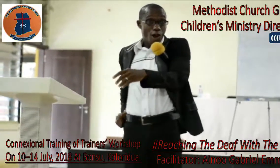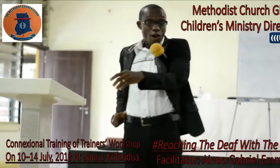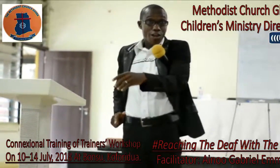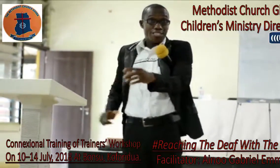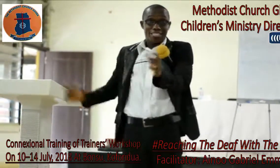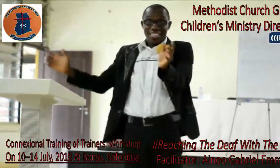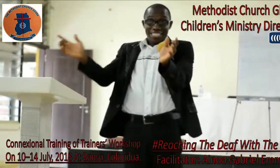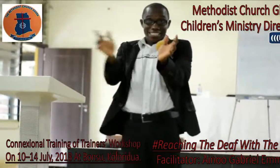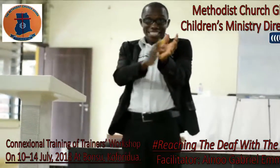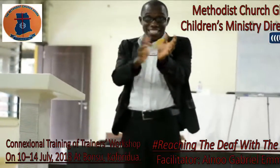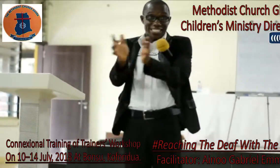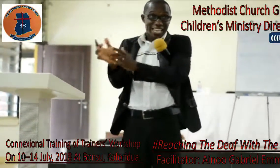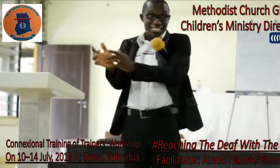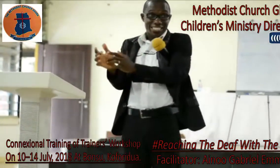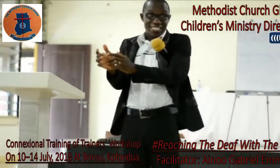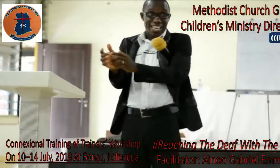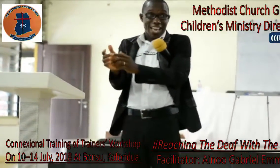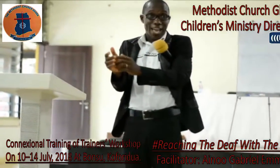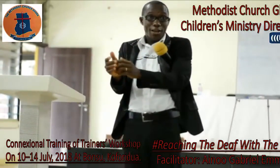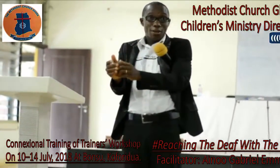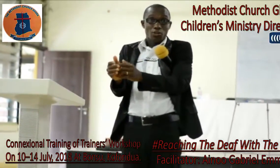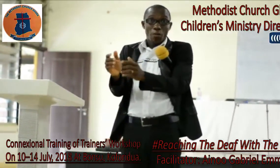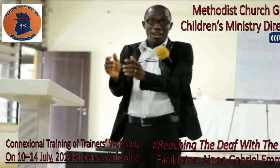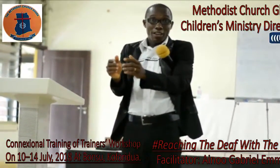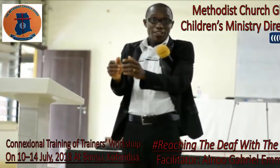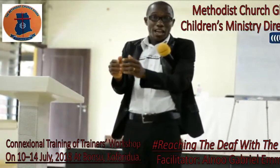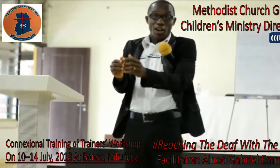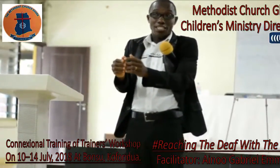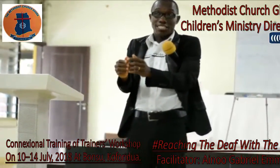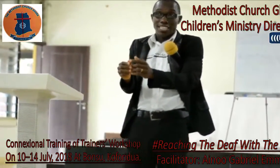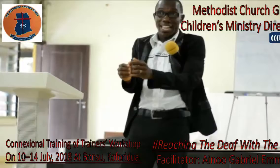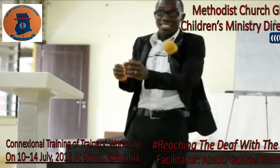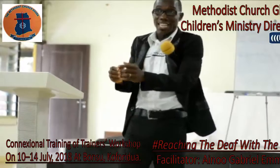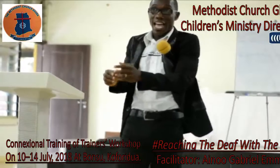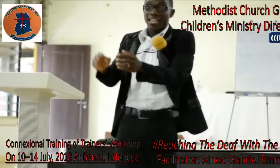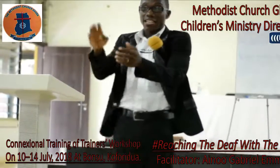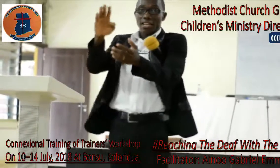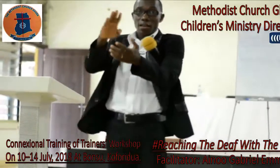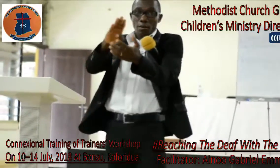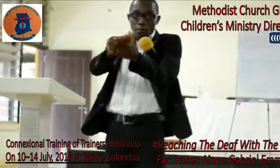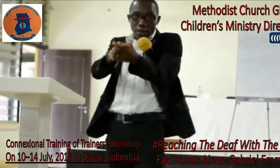Lord Jesus. So believe in the Lord Jesus. Let's sign